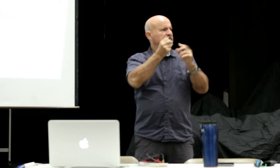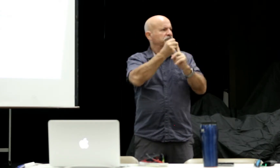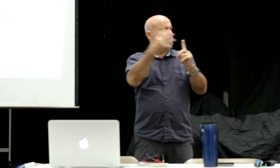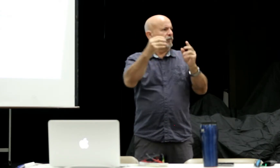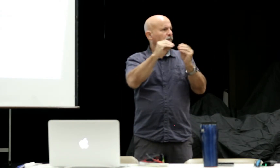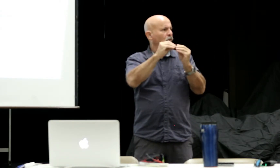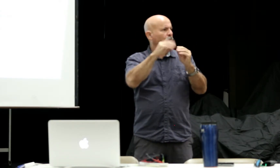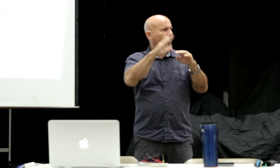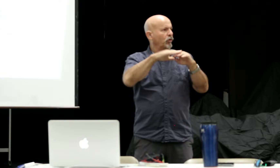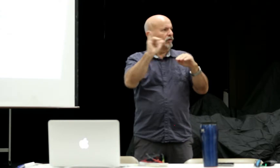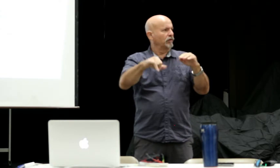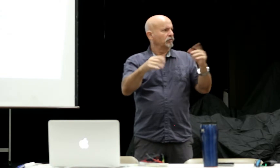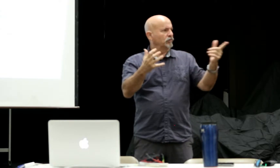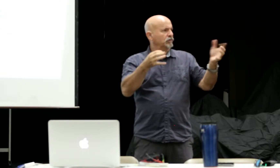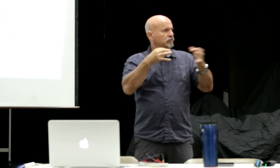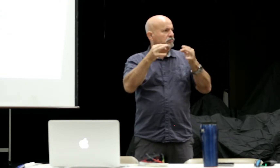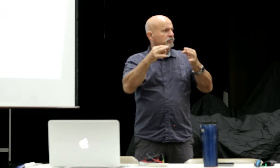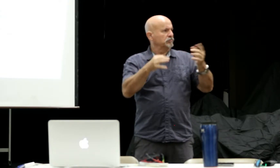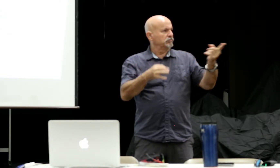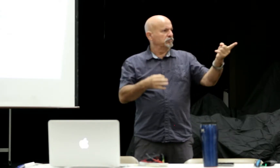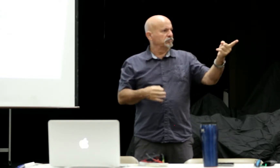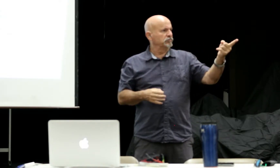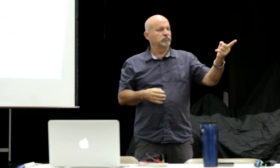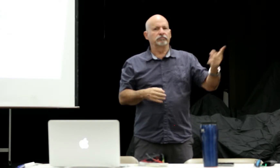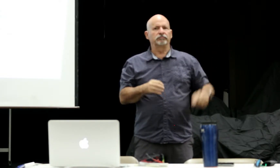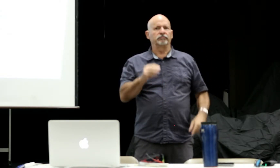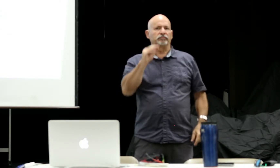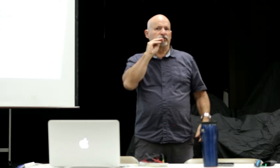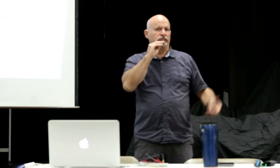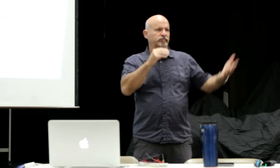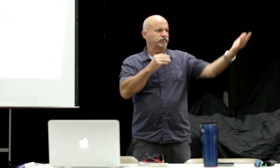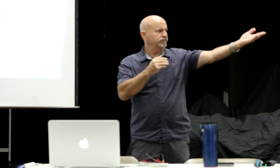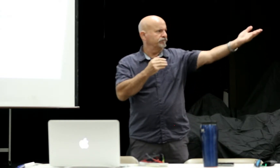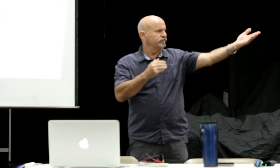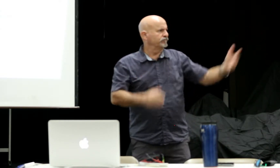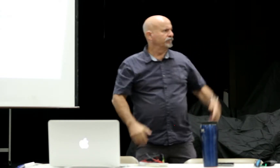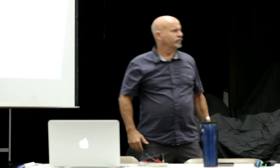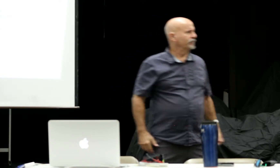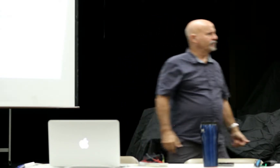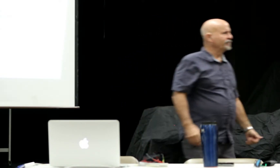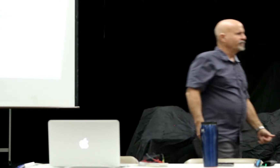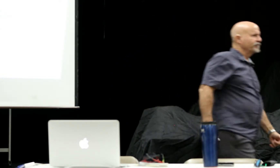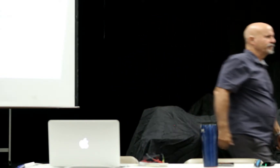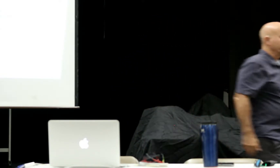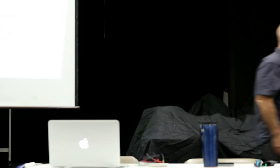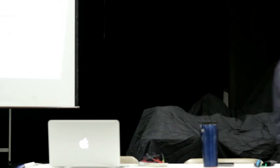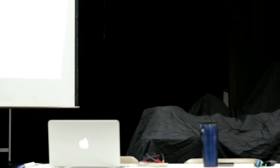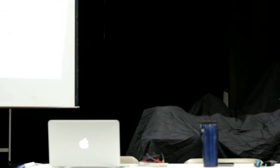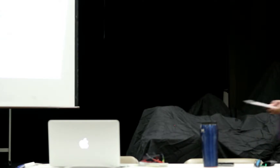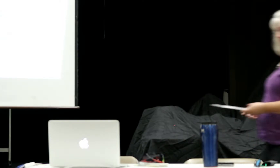a deadline, and she can talk more about that now if she'd like. Okay, so please welcome Michelle.